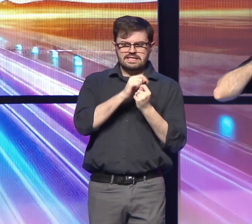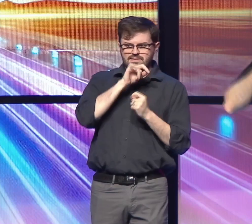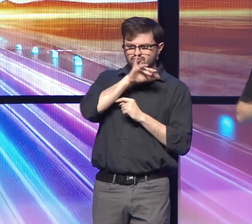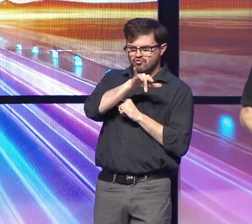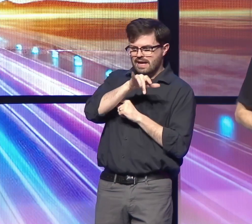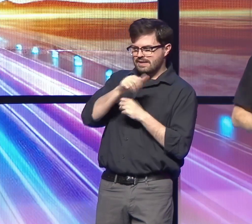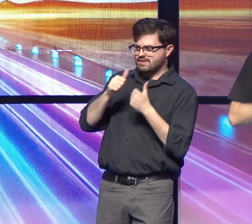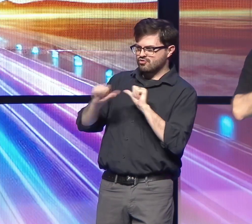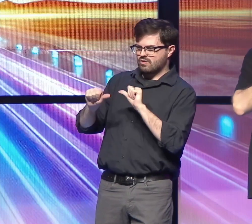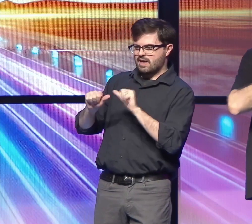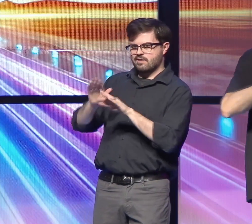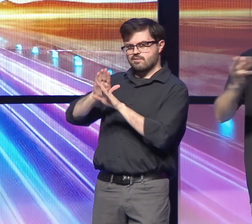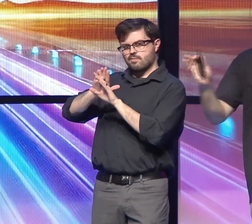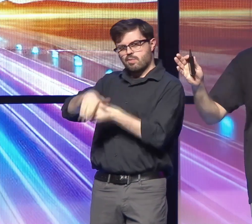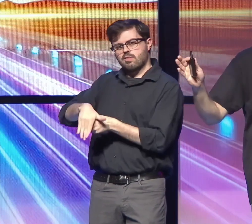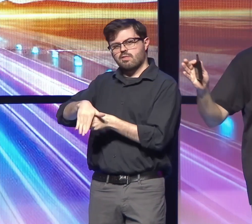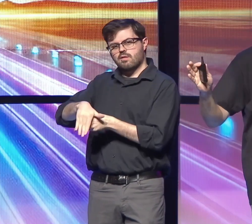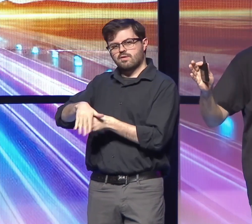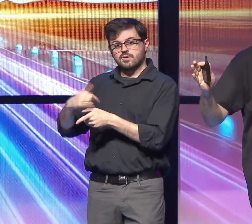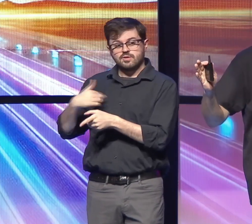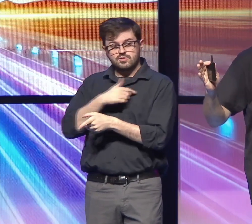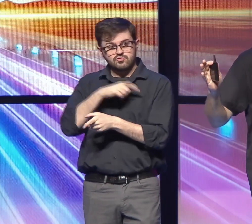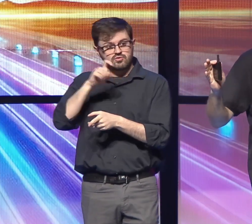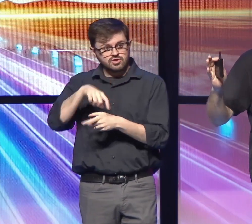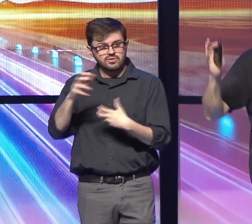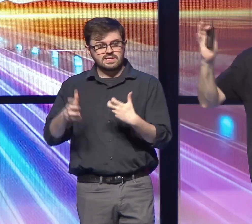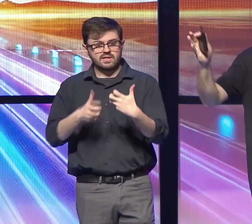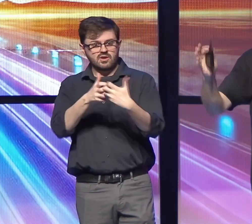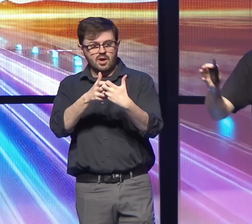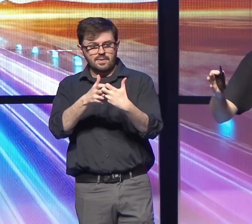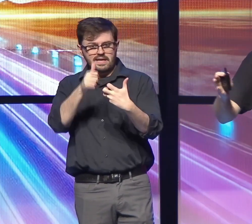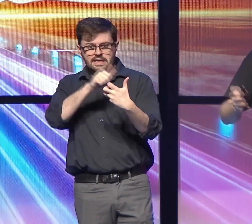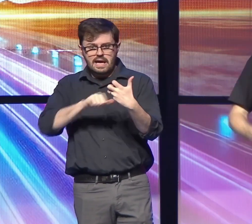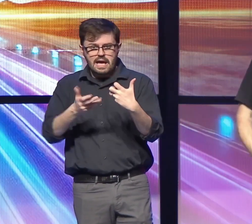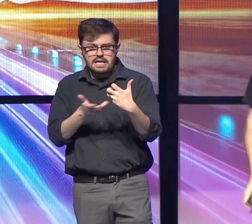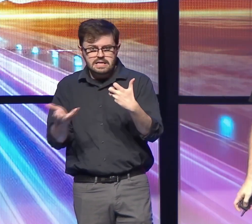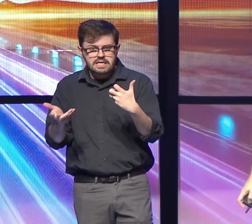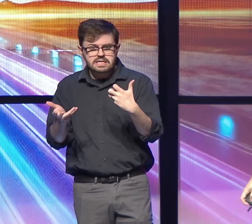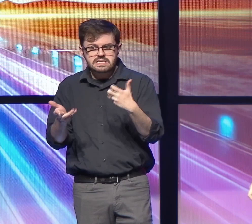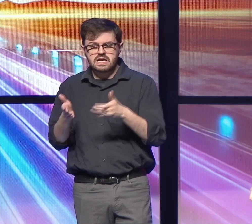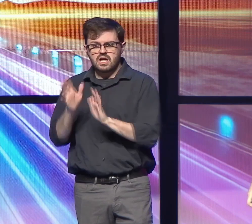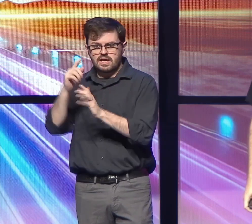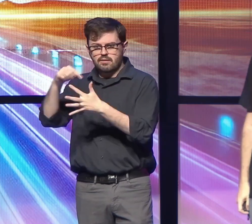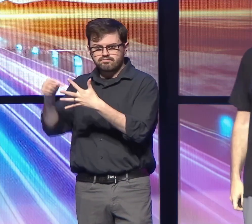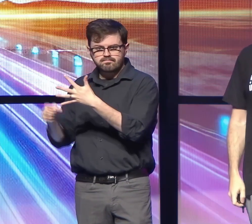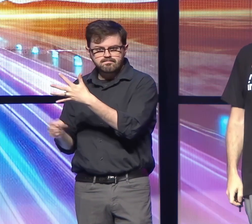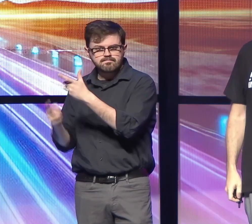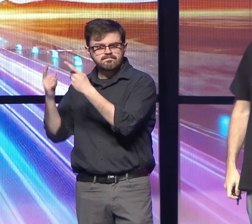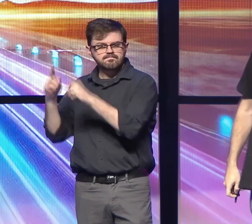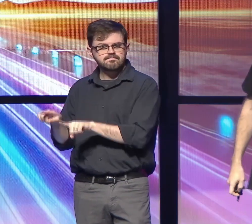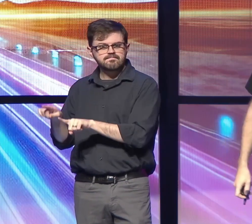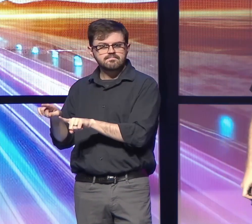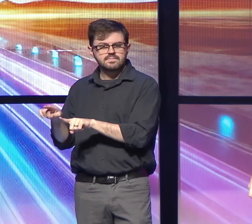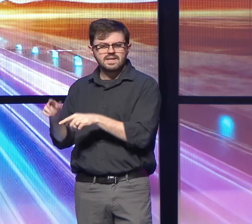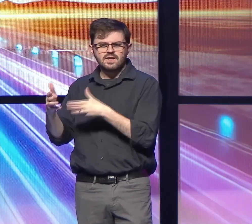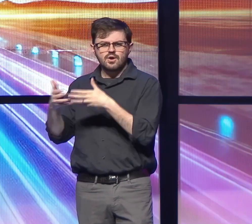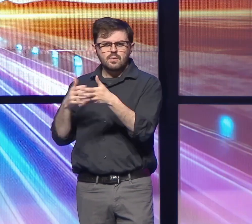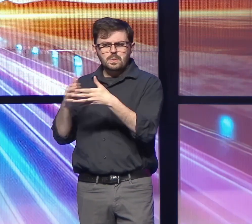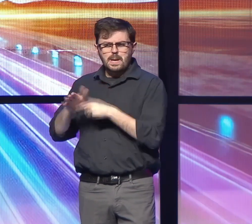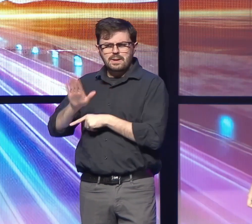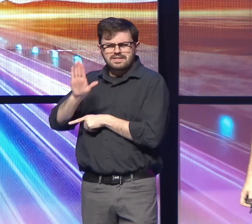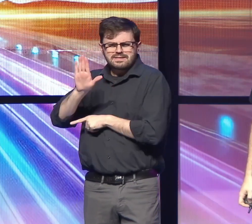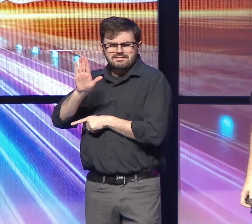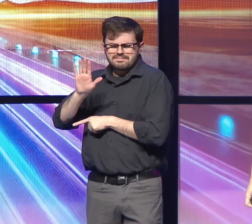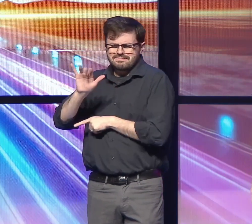should accommodate and leverage any means necessary to promote those. And it doesn't matter whether a person believes the same we do